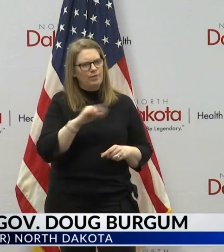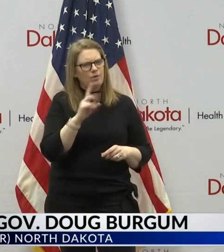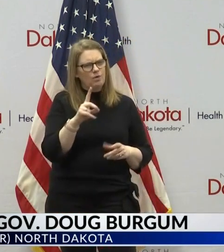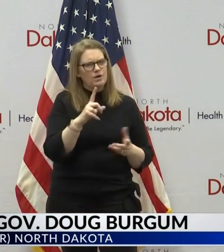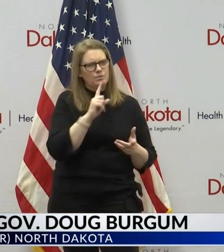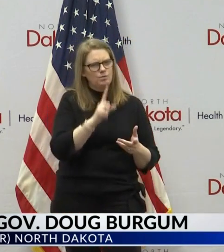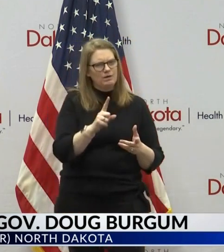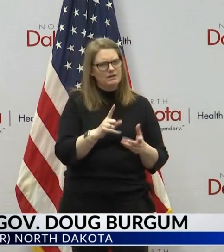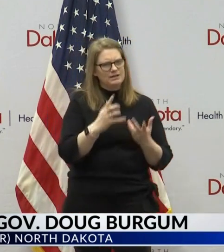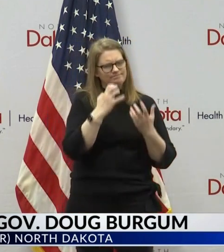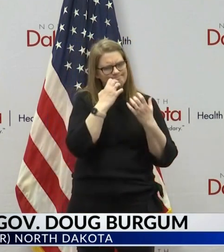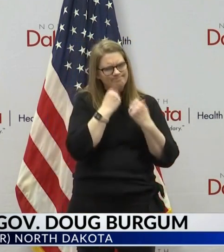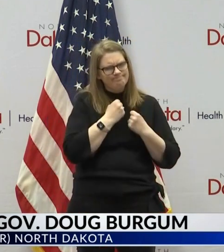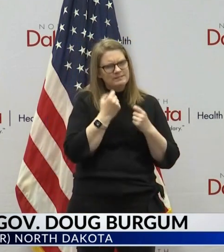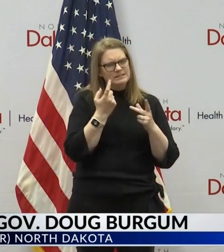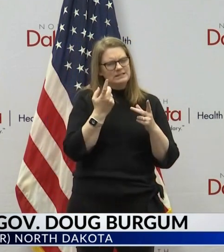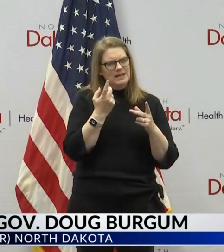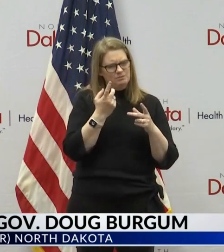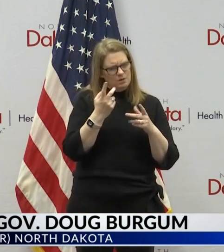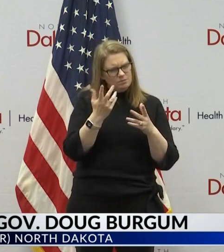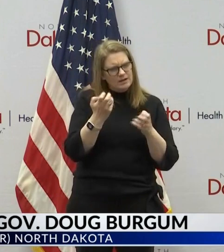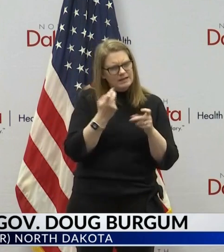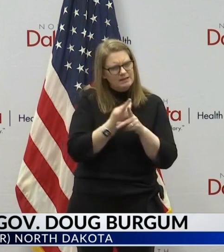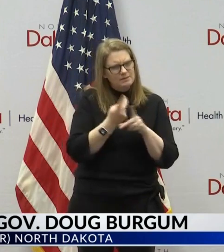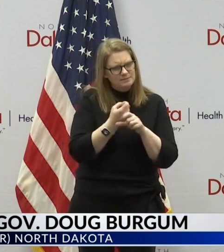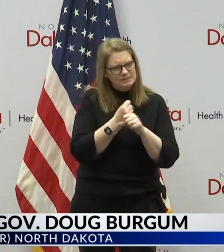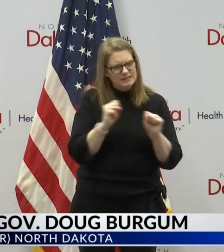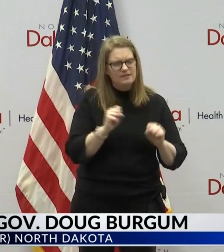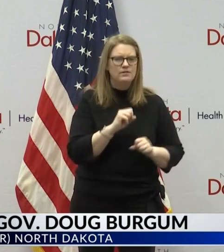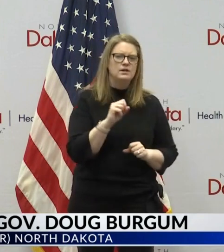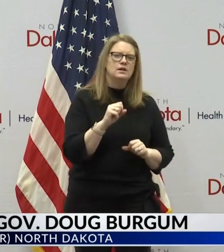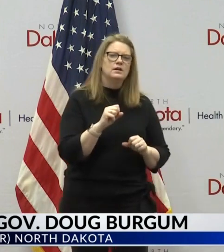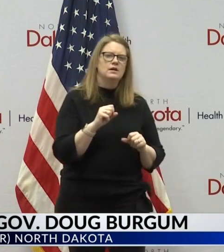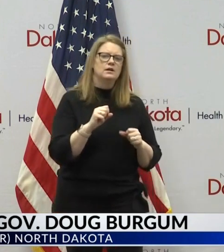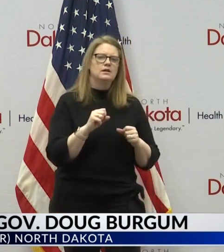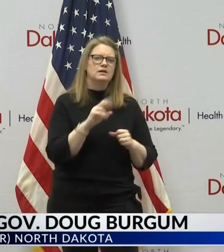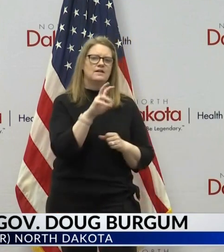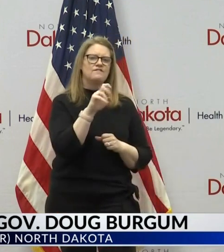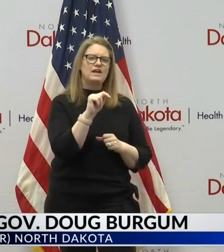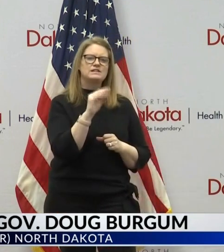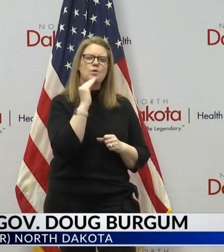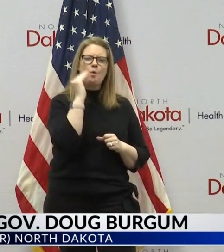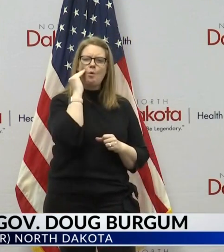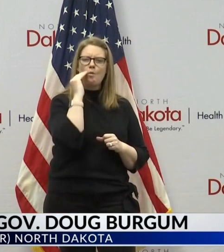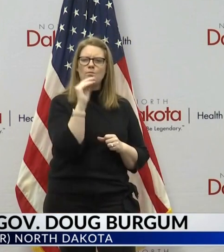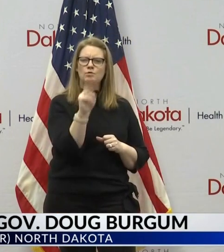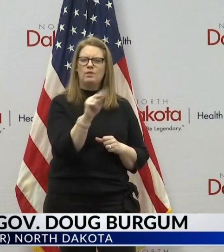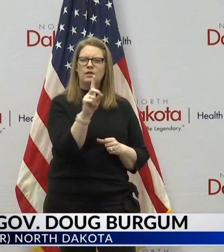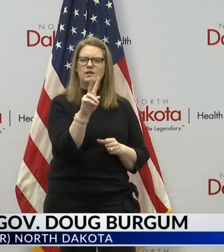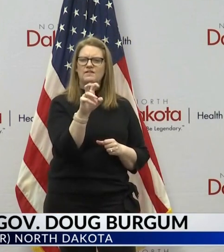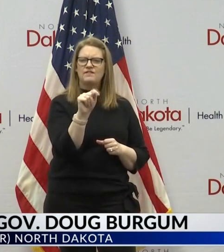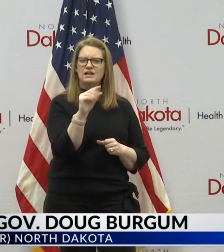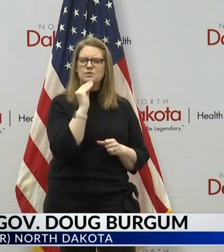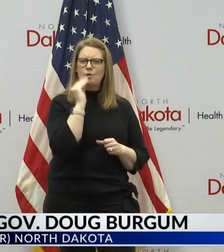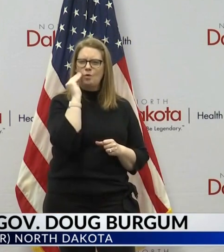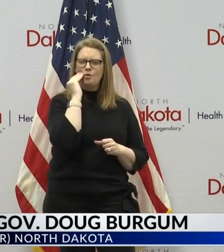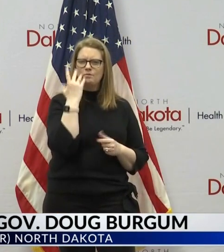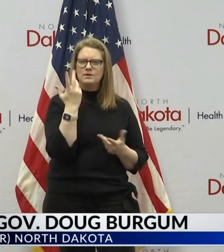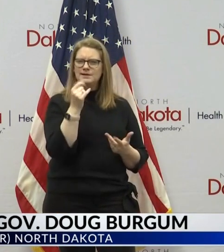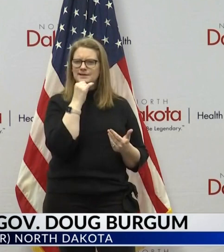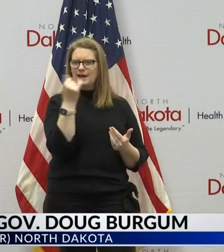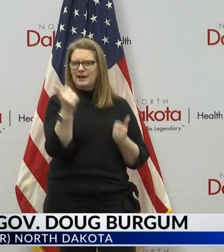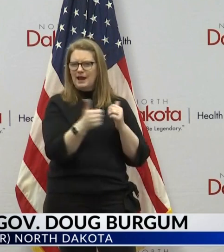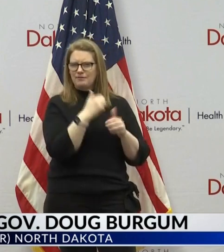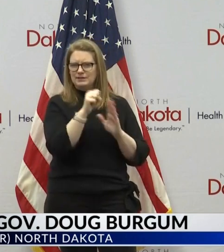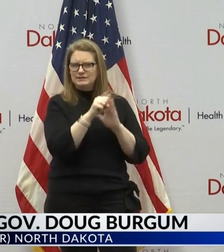to help our veterans and keep them safe. Number 1, North Dakota Veterans Home. Not every state has their own long-term